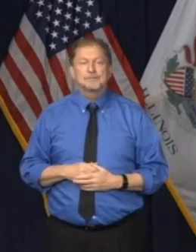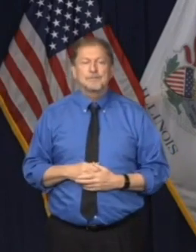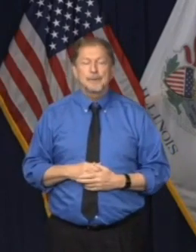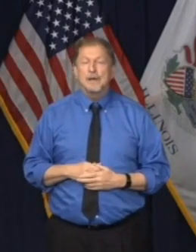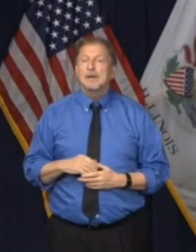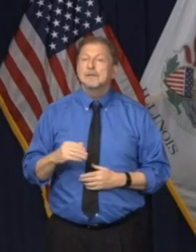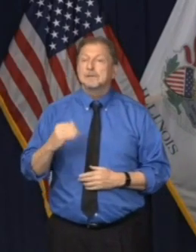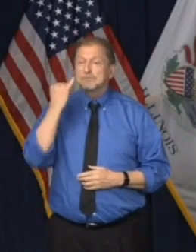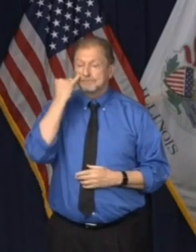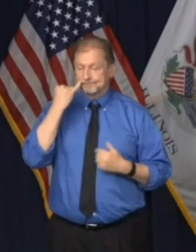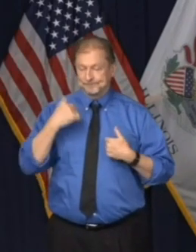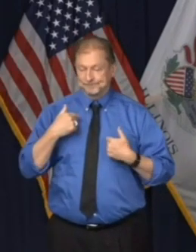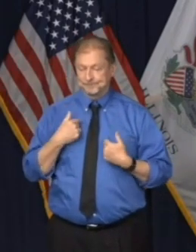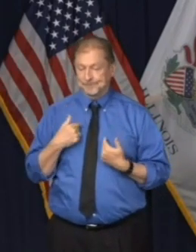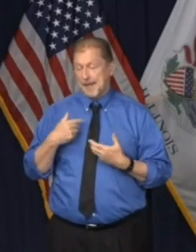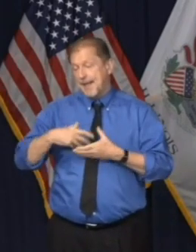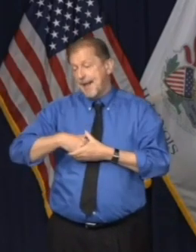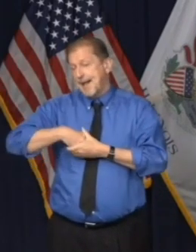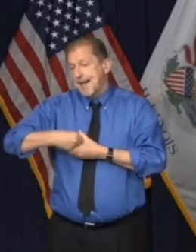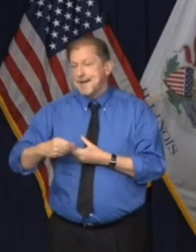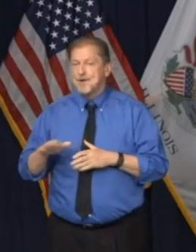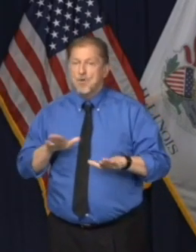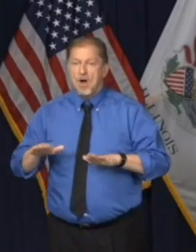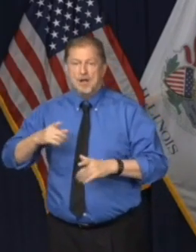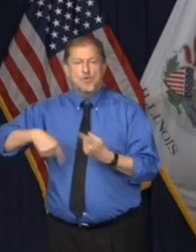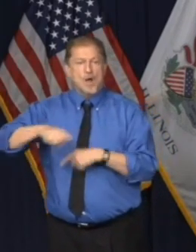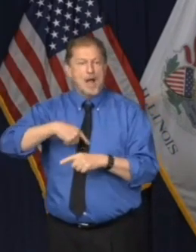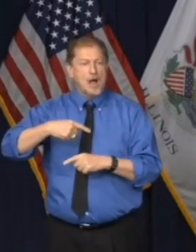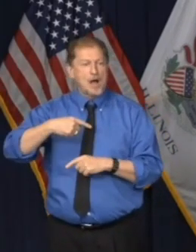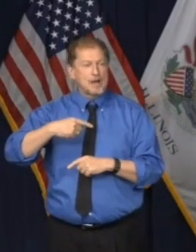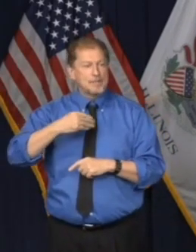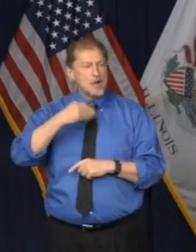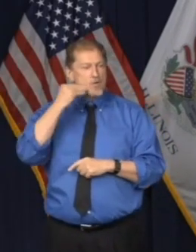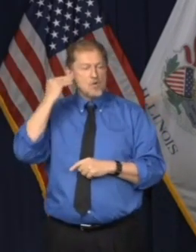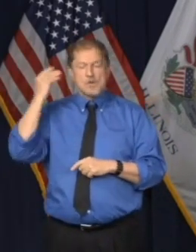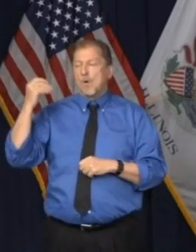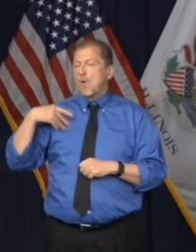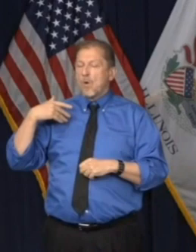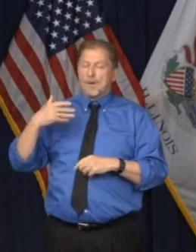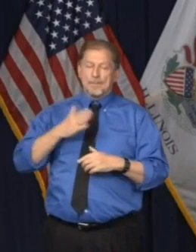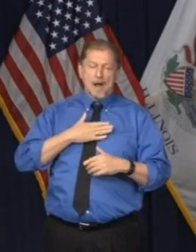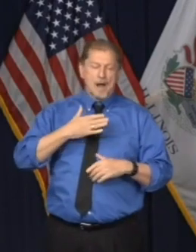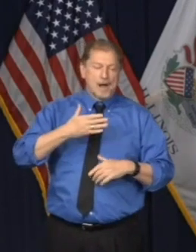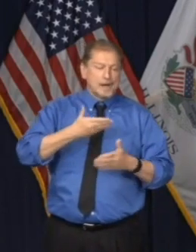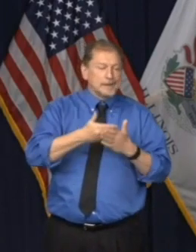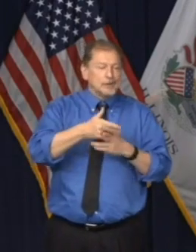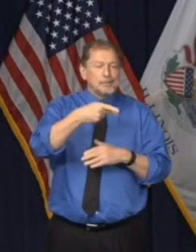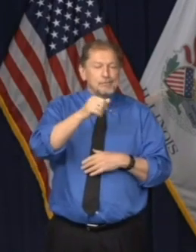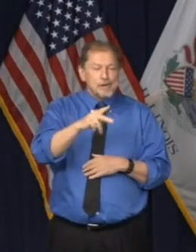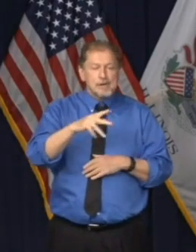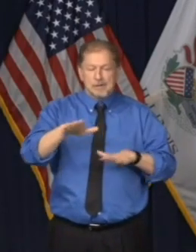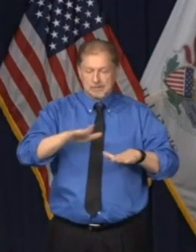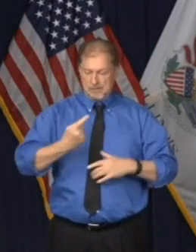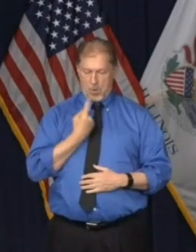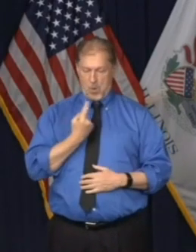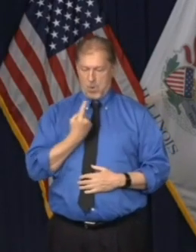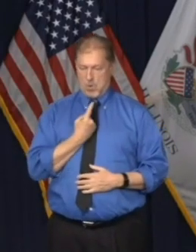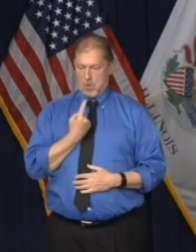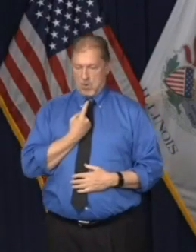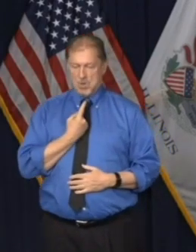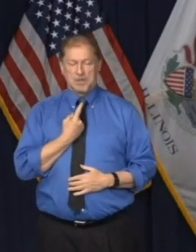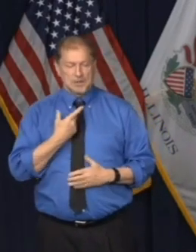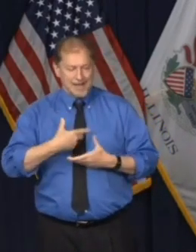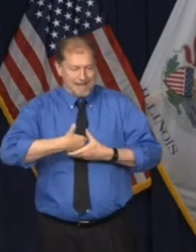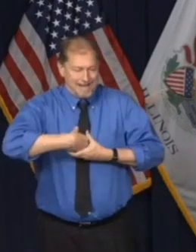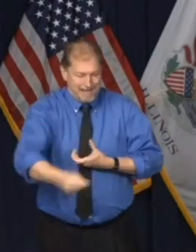taking a walk in, their local park if it's open. That's not the idea. We don't want to stop people from